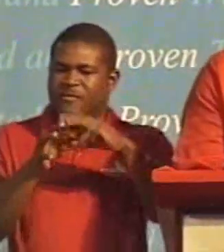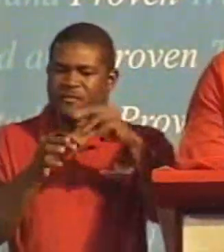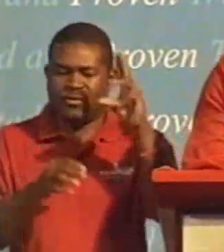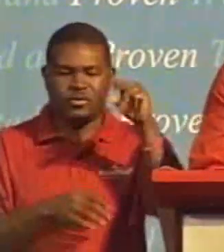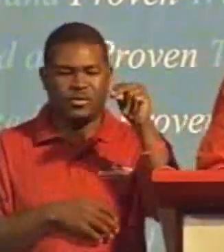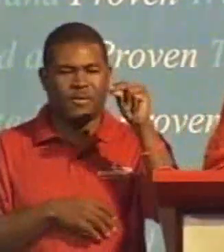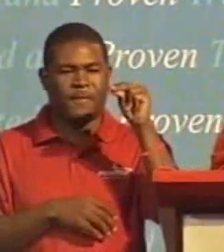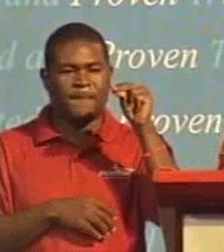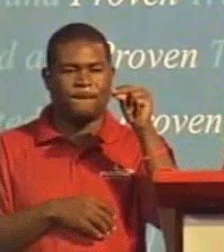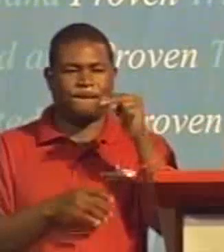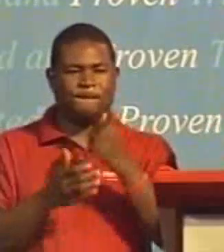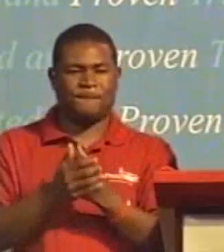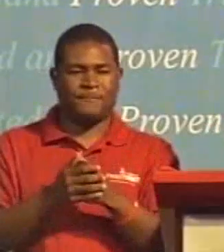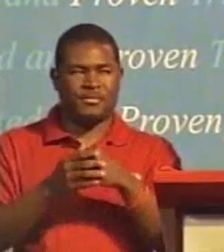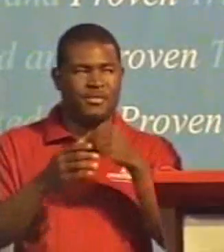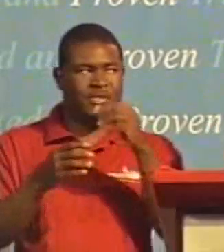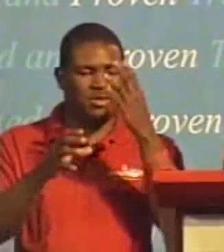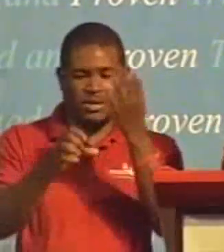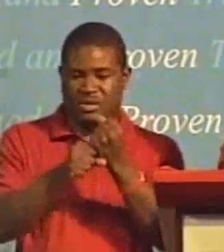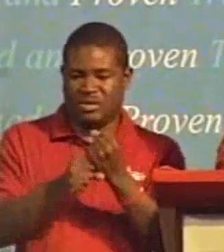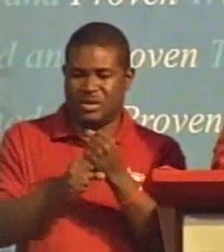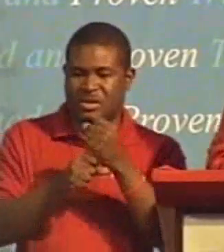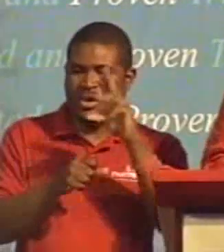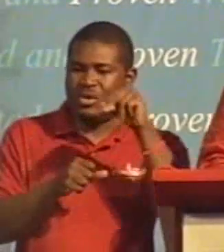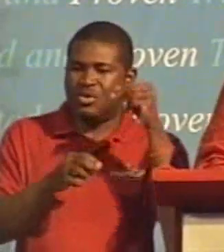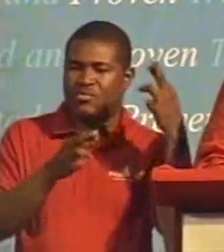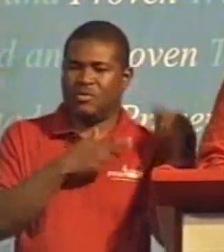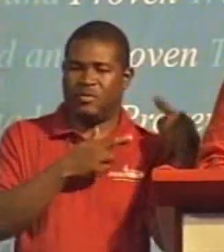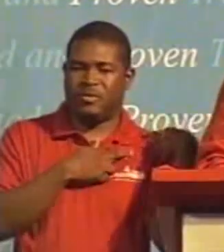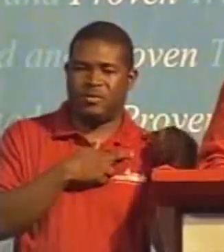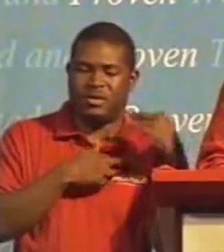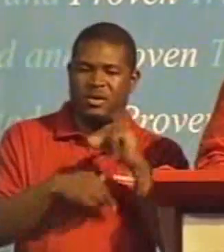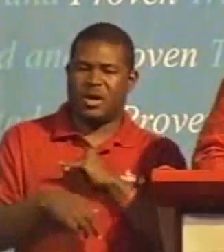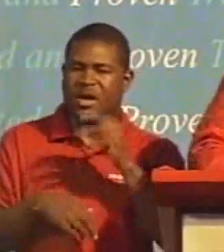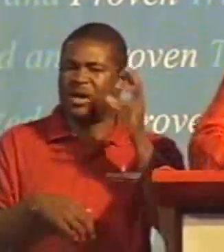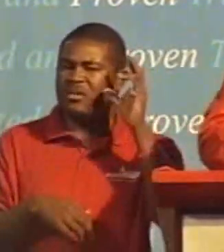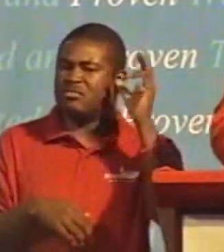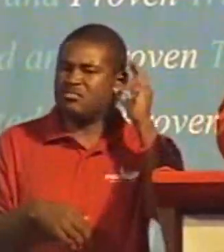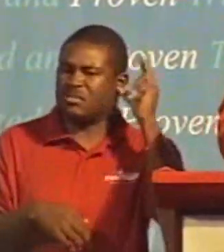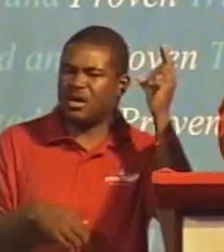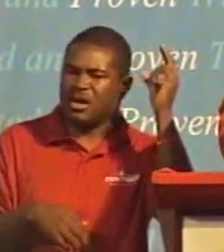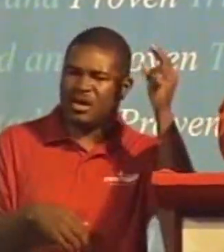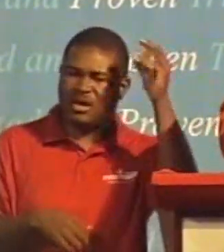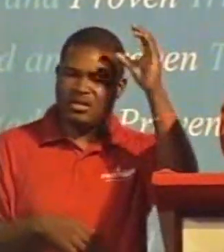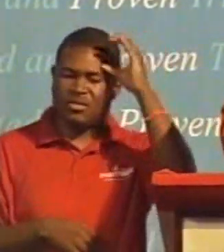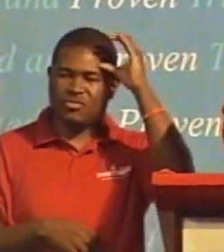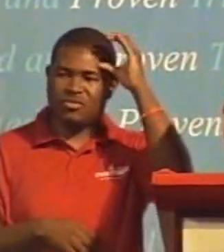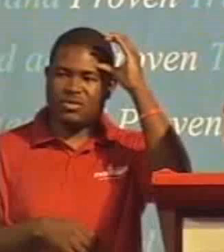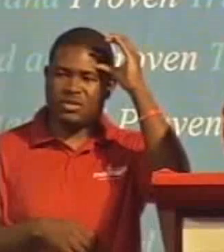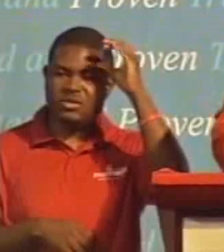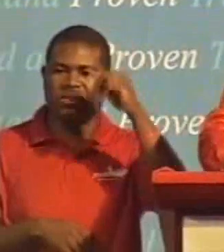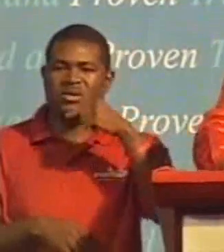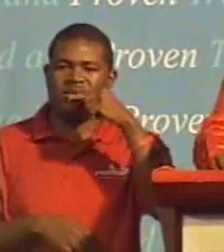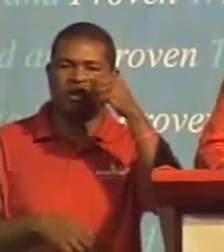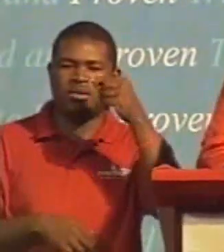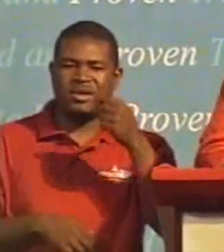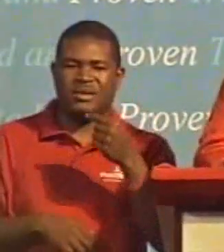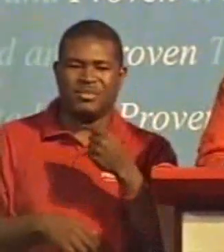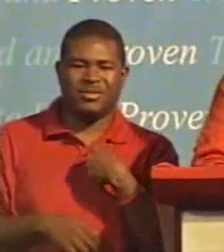You know, they also take no responsibility. I heard Christie, I didn't actually hear him, they tell me he said